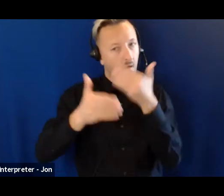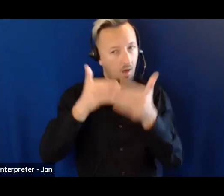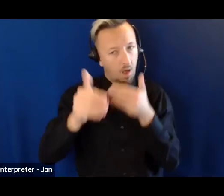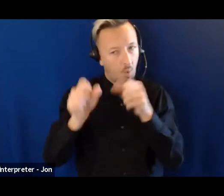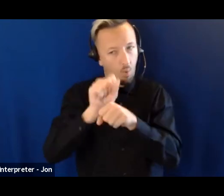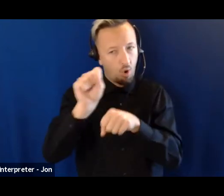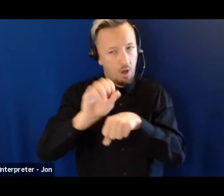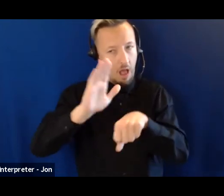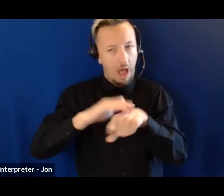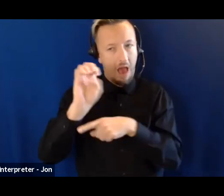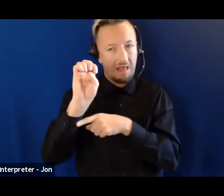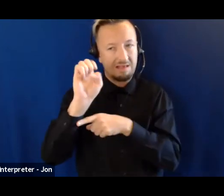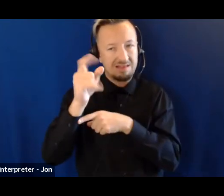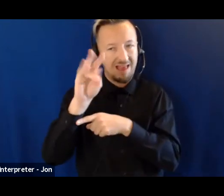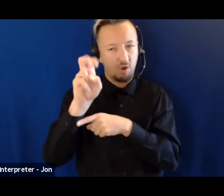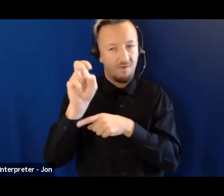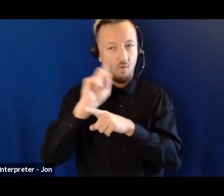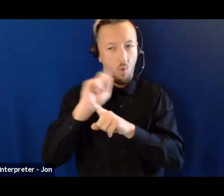be sufficient for the new spill?